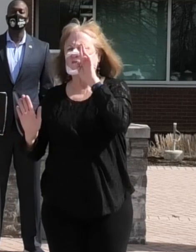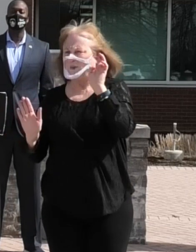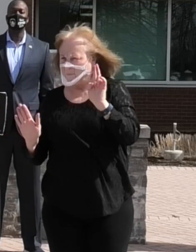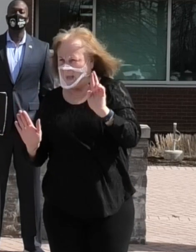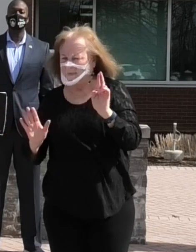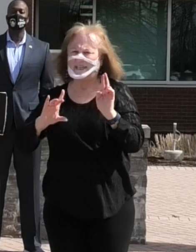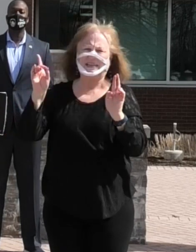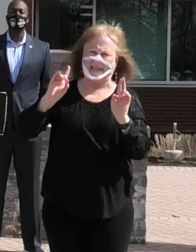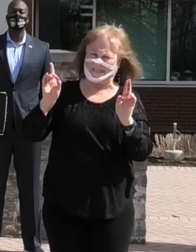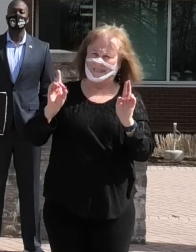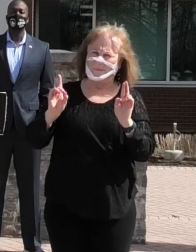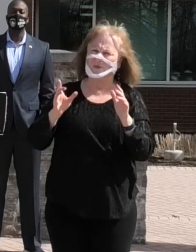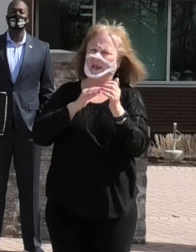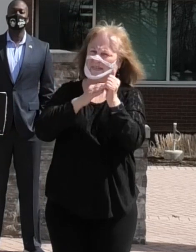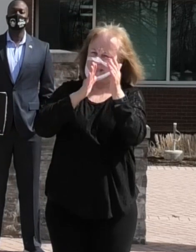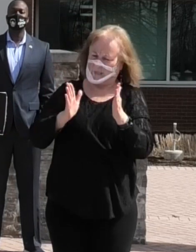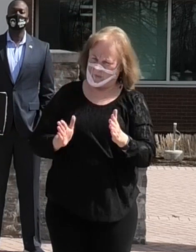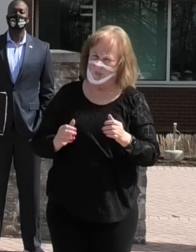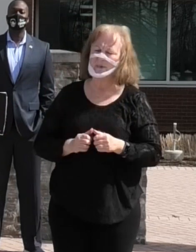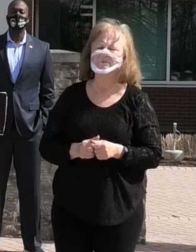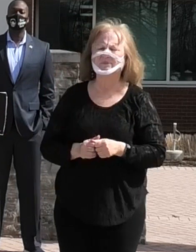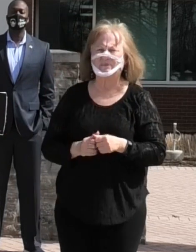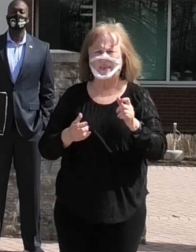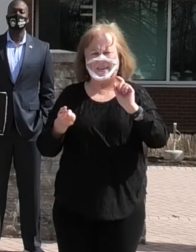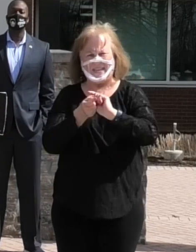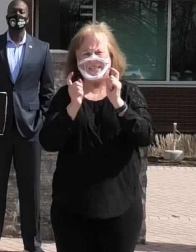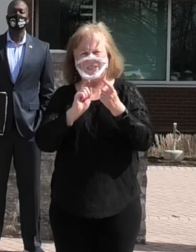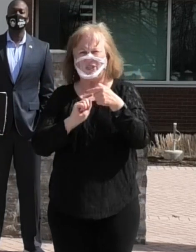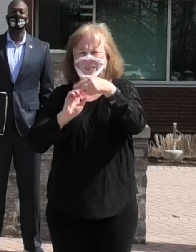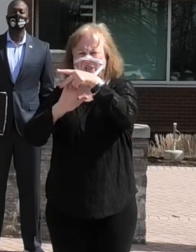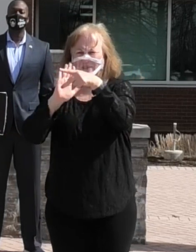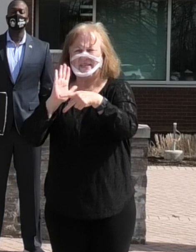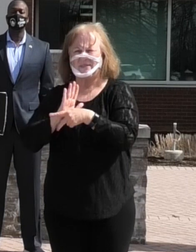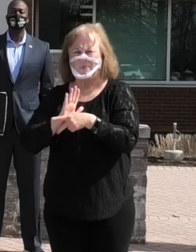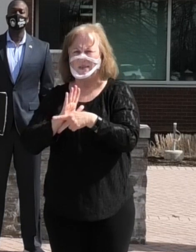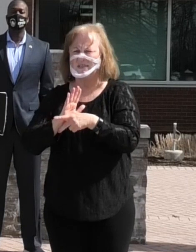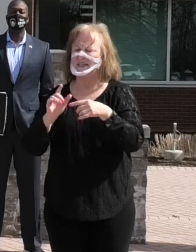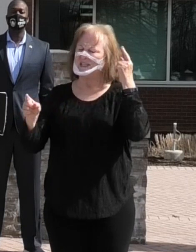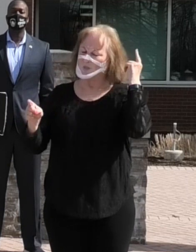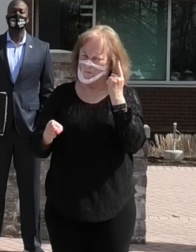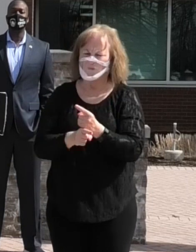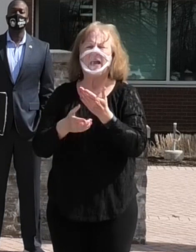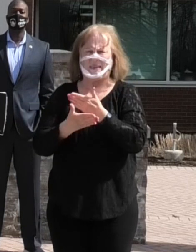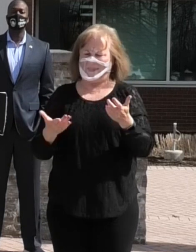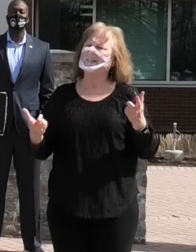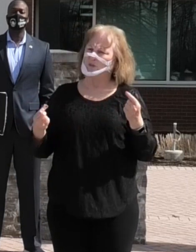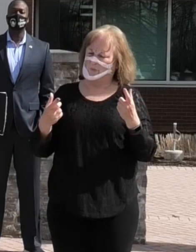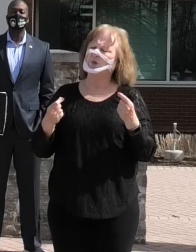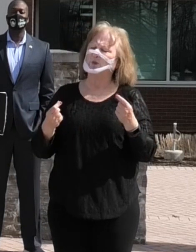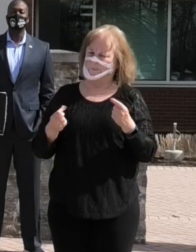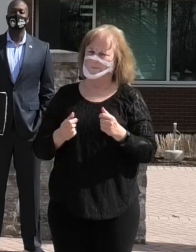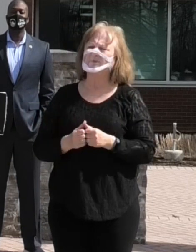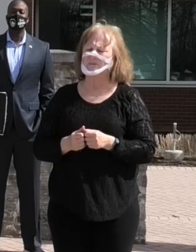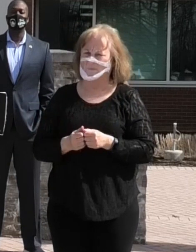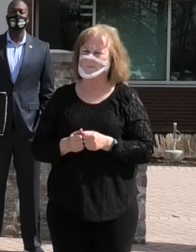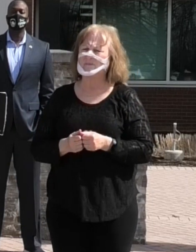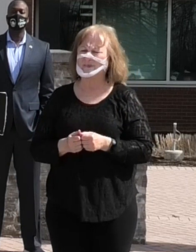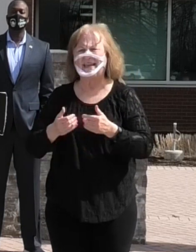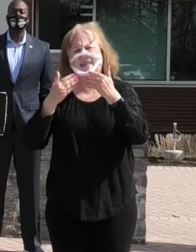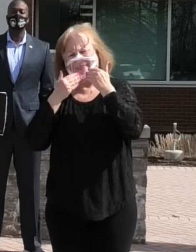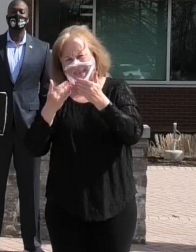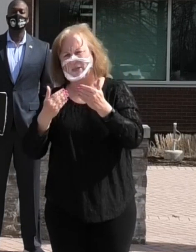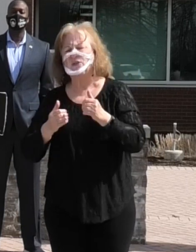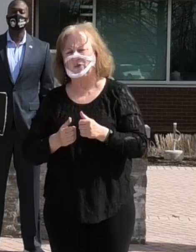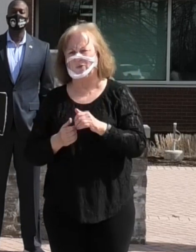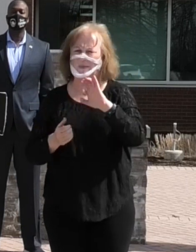Republican and Democratic leadership. Changing this policy is the right thing to do. So thank